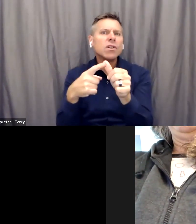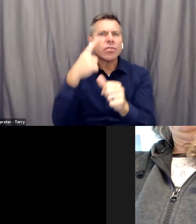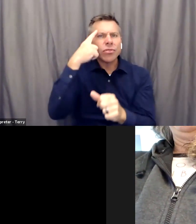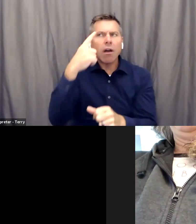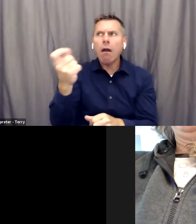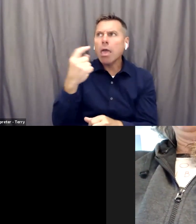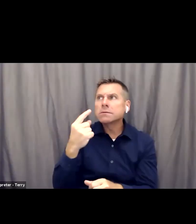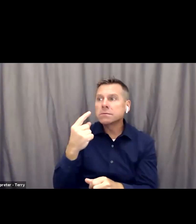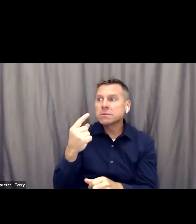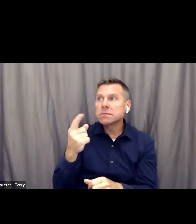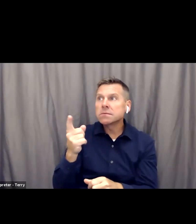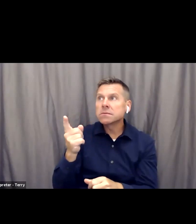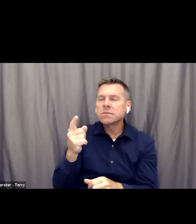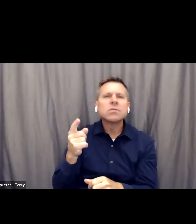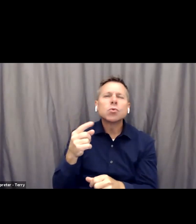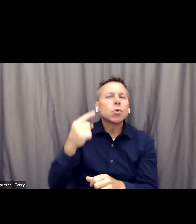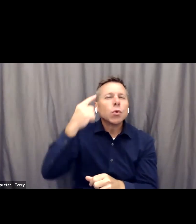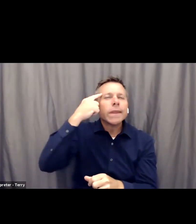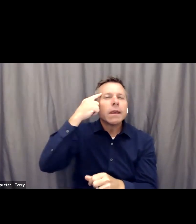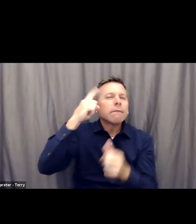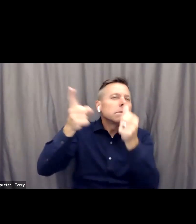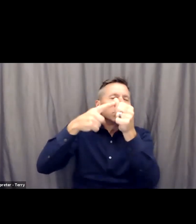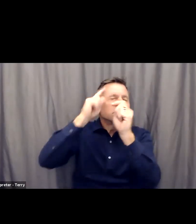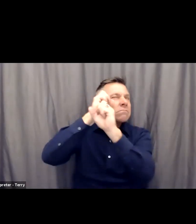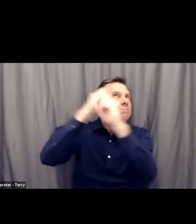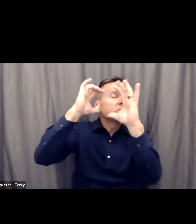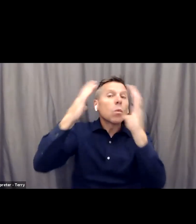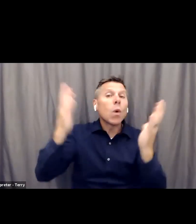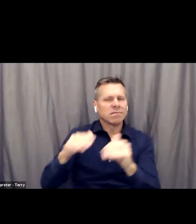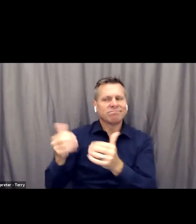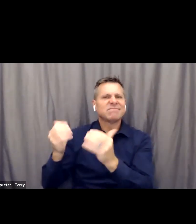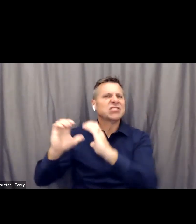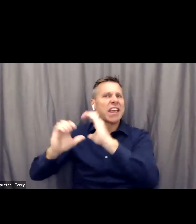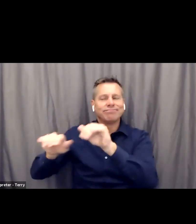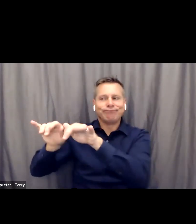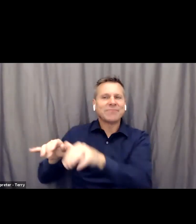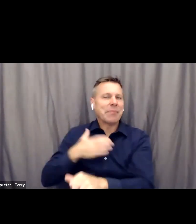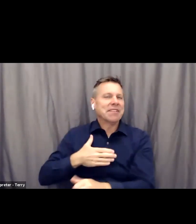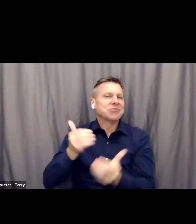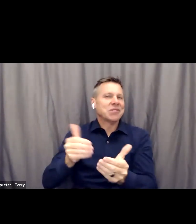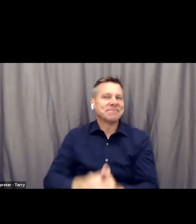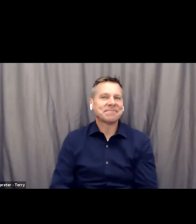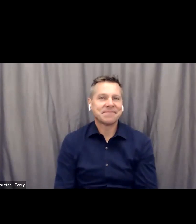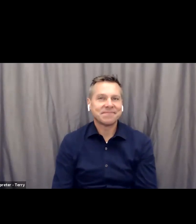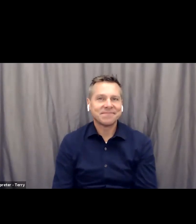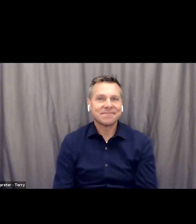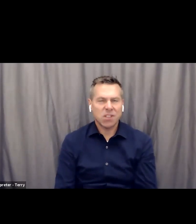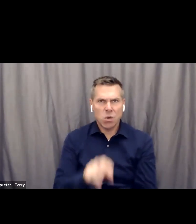be? And go ahead and type your answers in the chat. Looking at